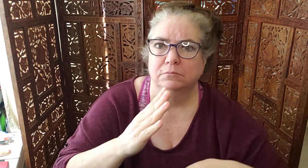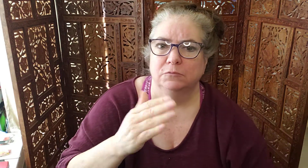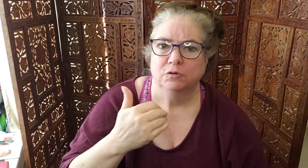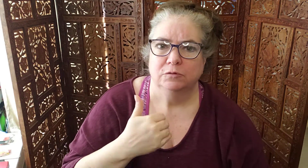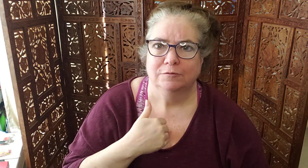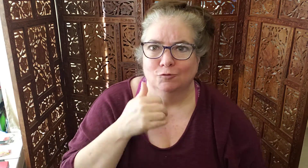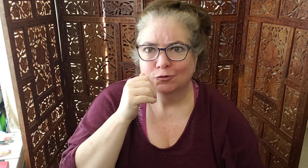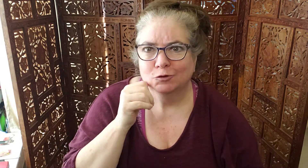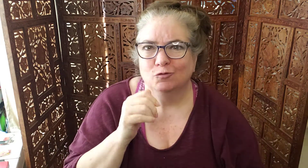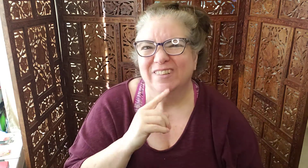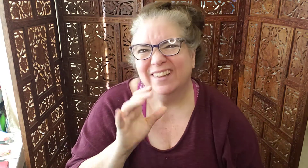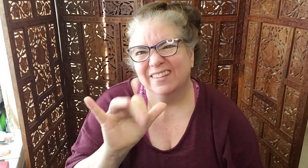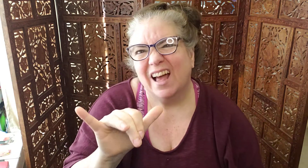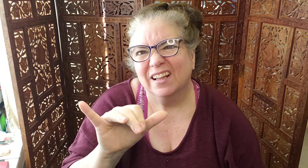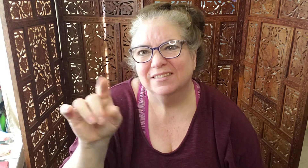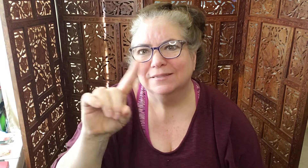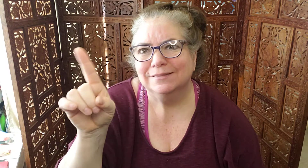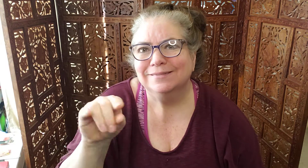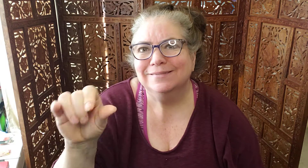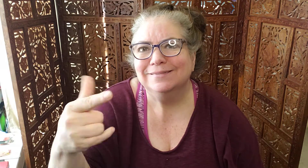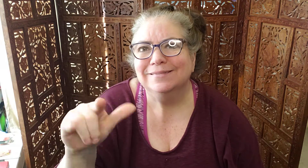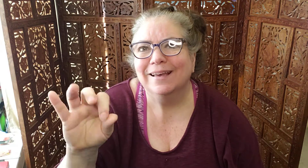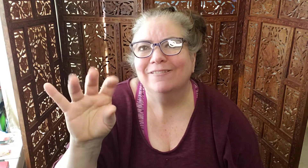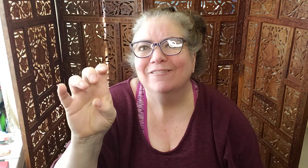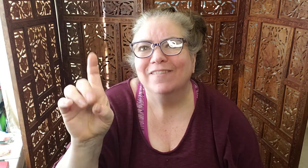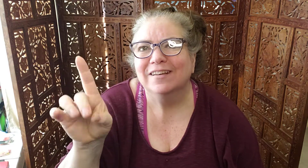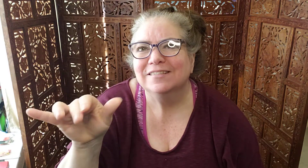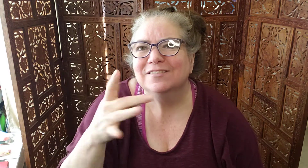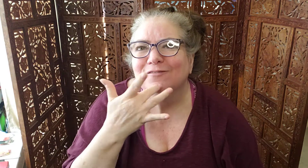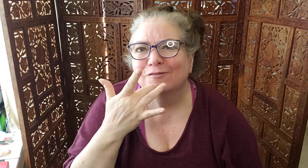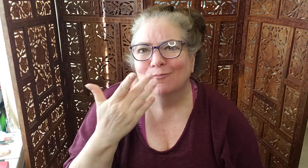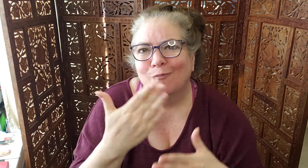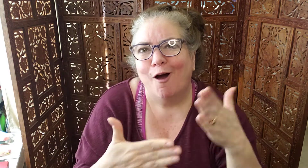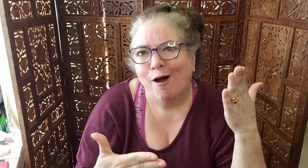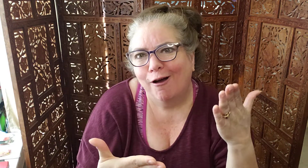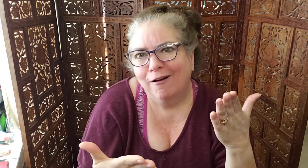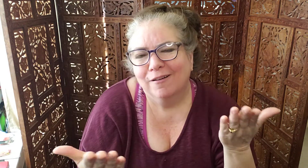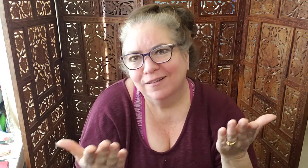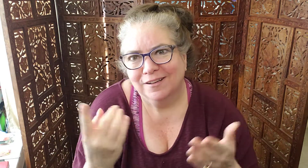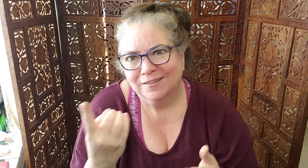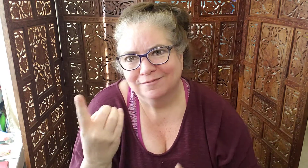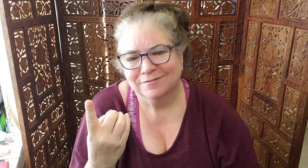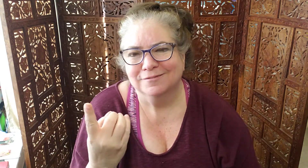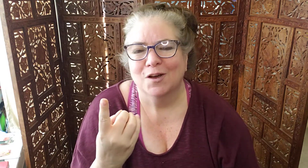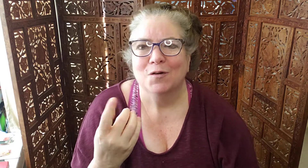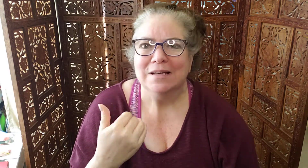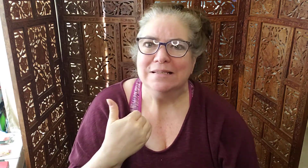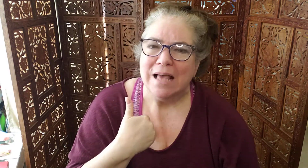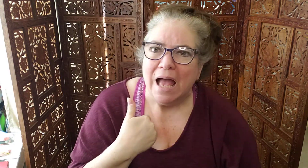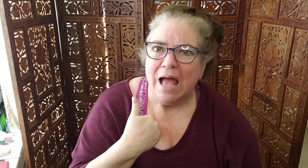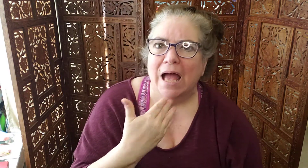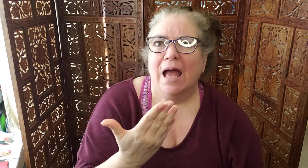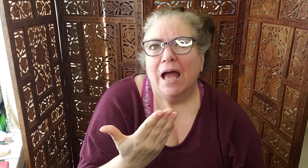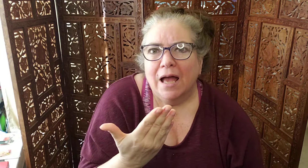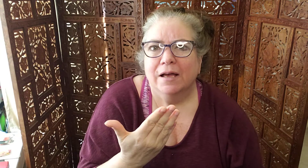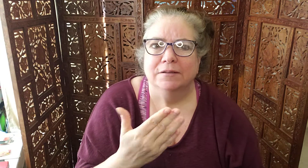of Ziegfeld's creation of the show. He also had novelty acts, he had sketches, there